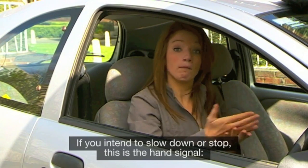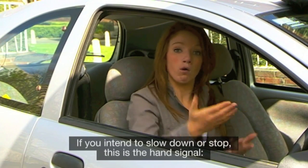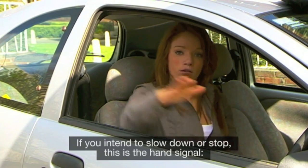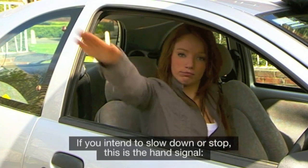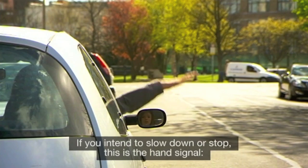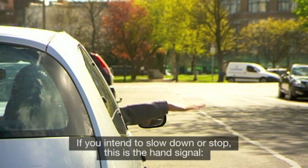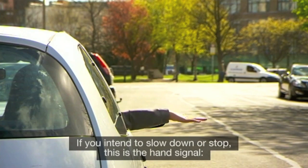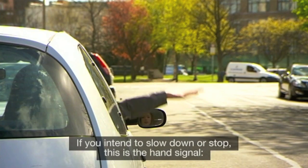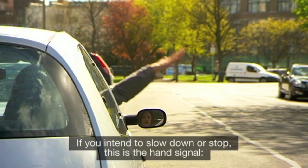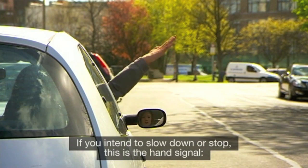this is the hand signal.